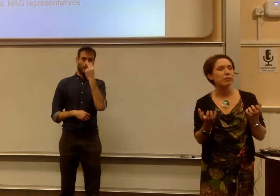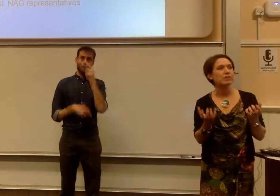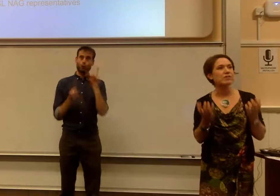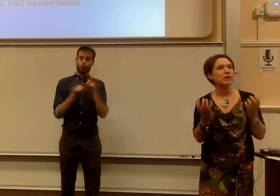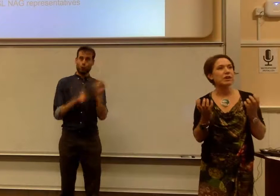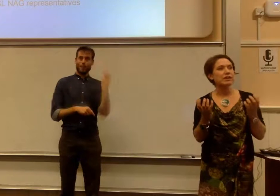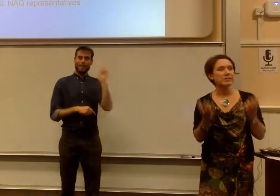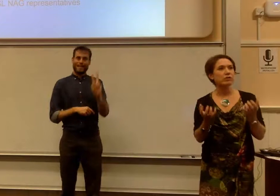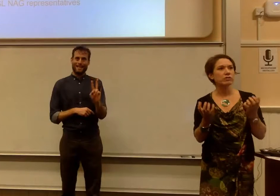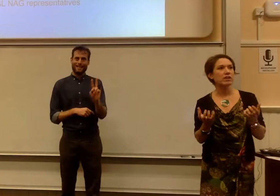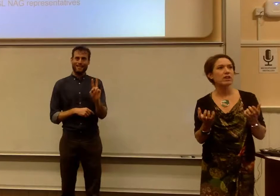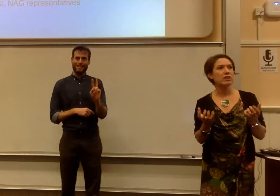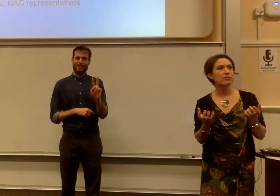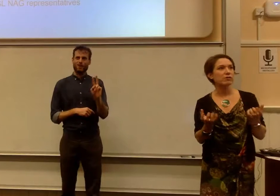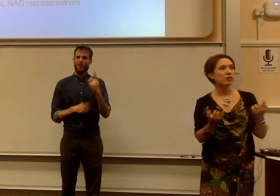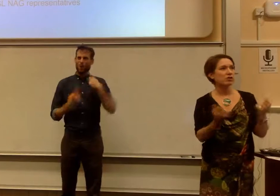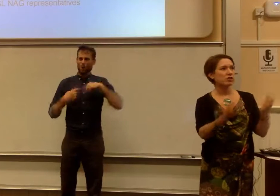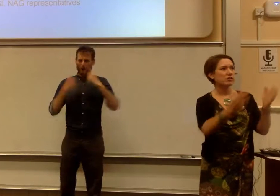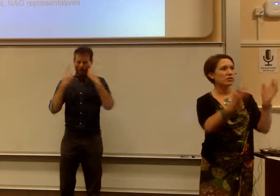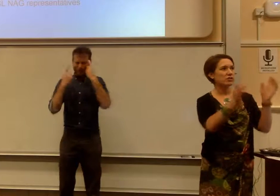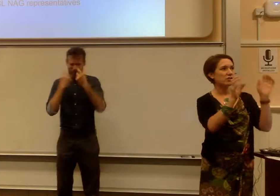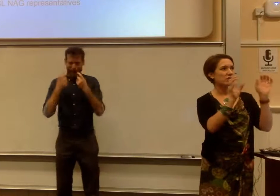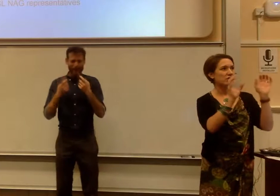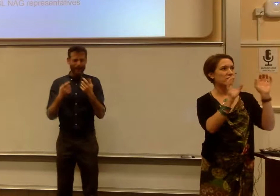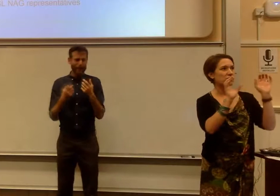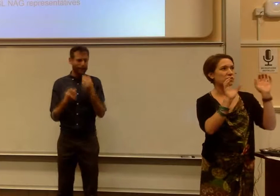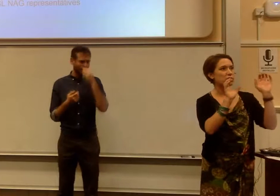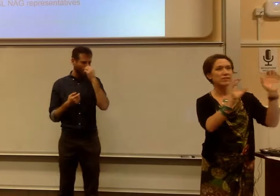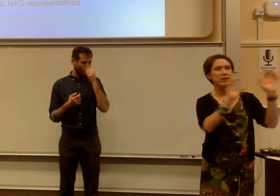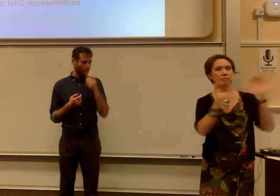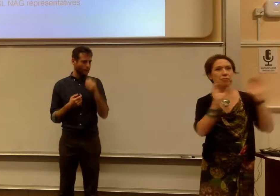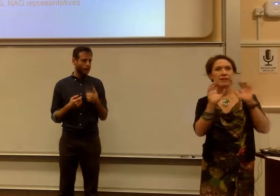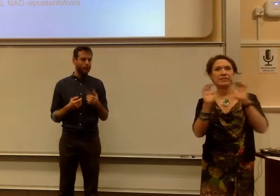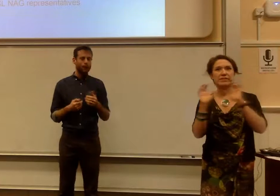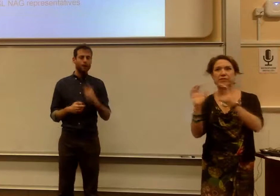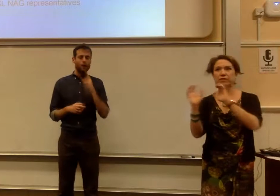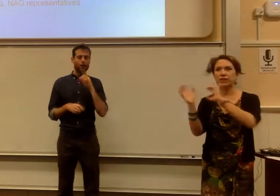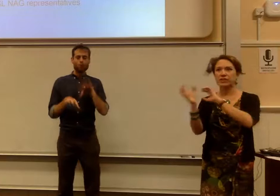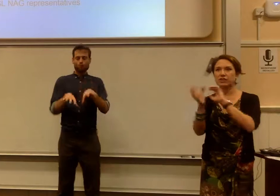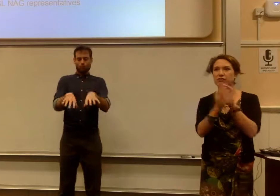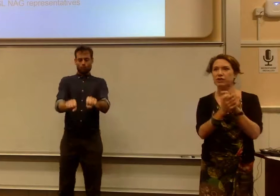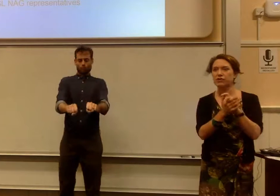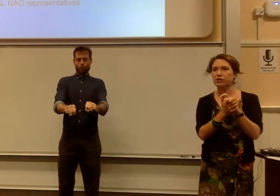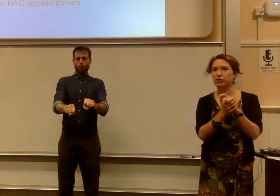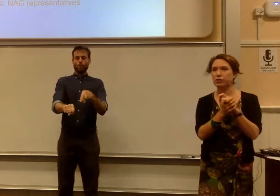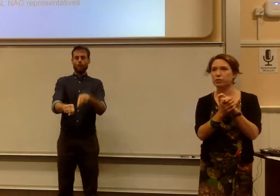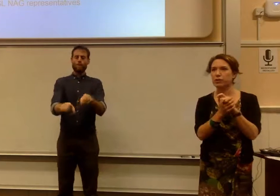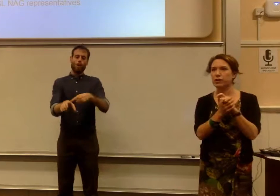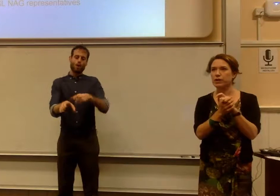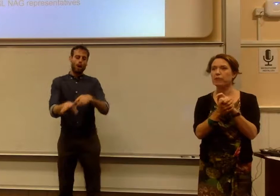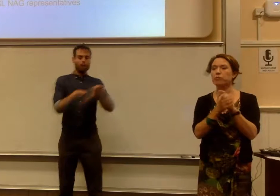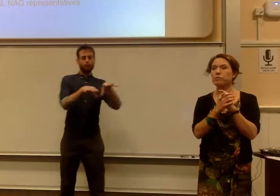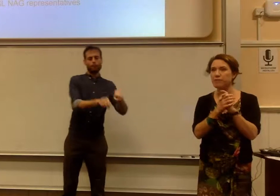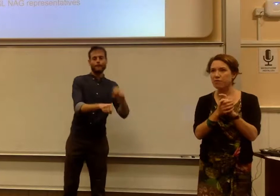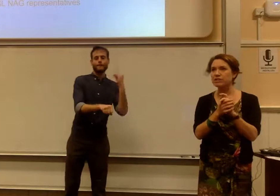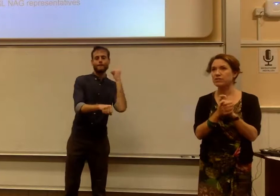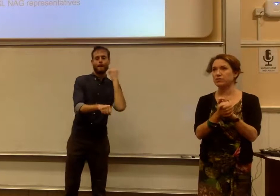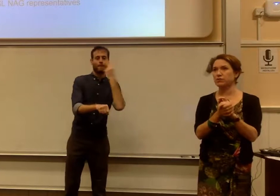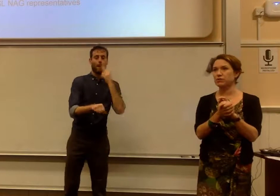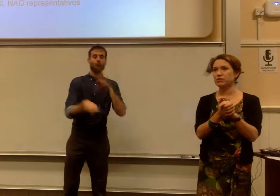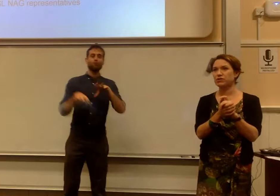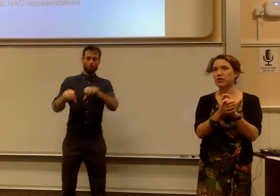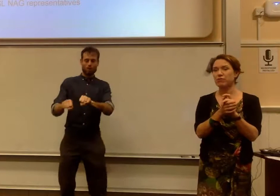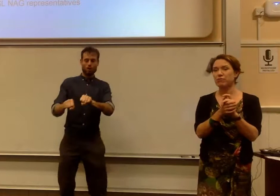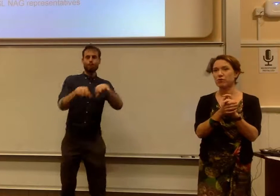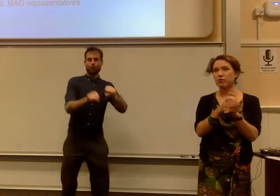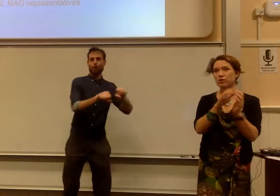that, because it's not enough just to reserve places on the National Advisory Group. It would be very